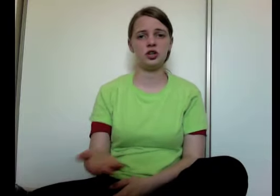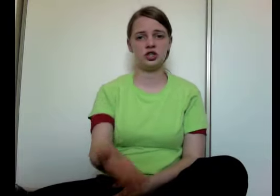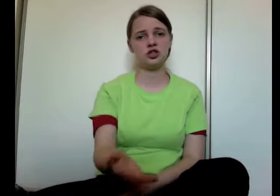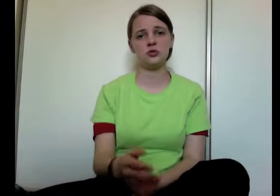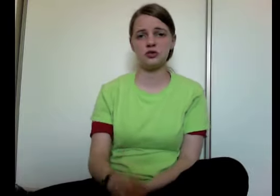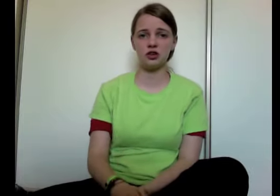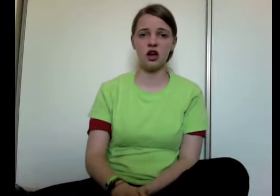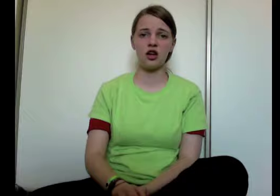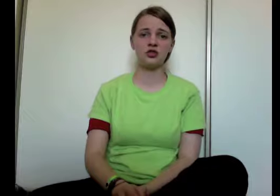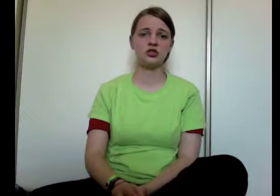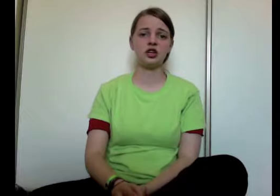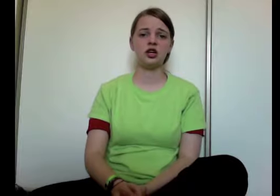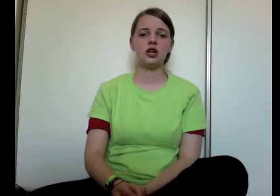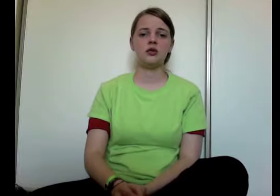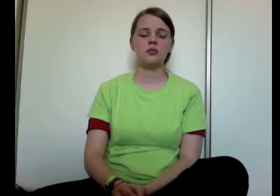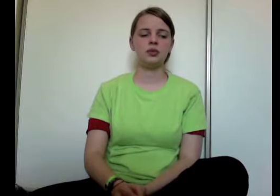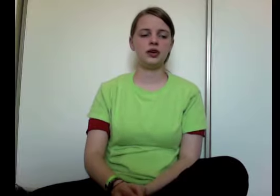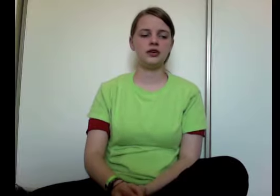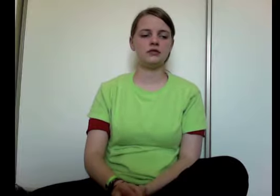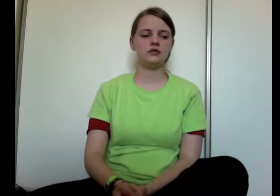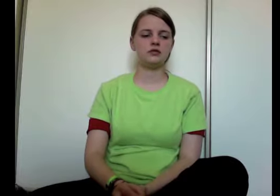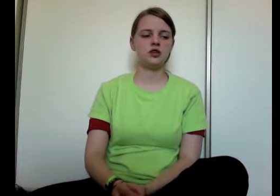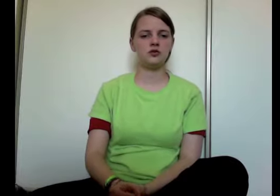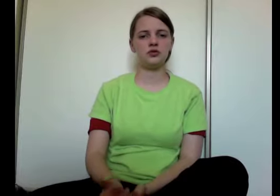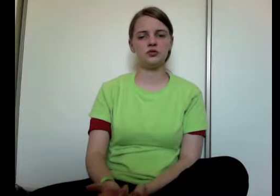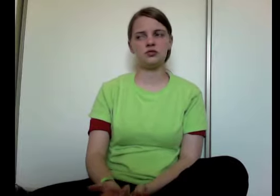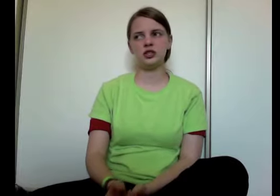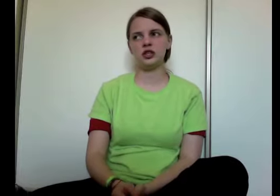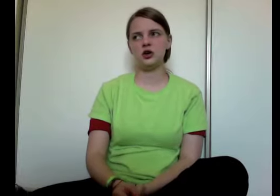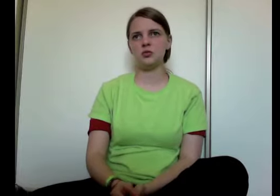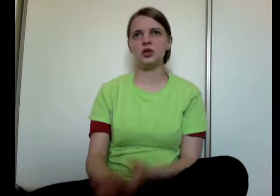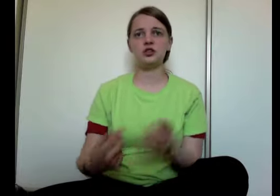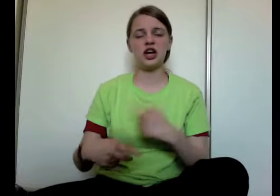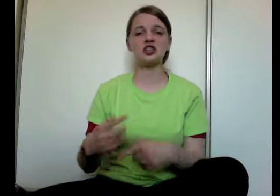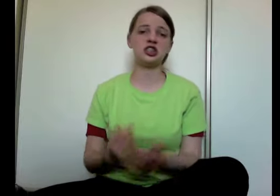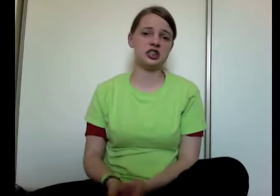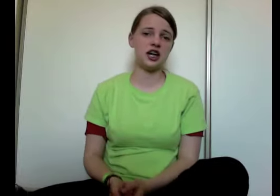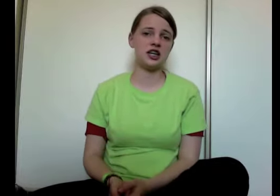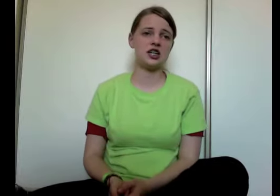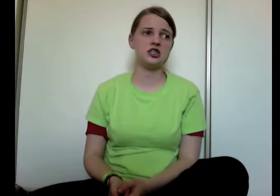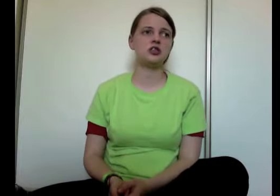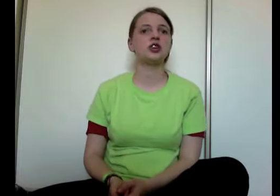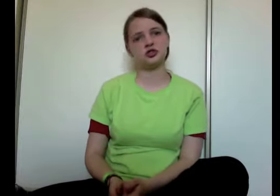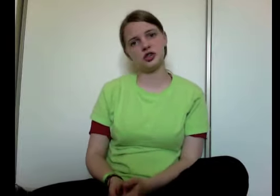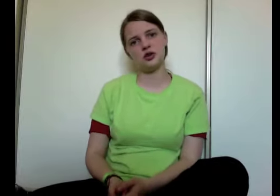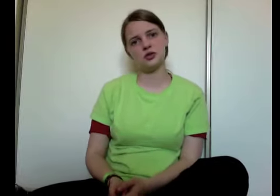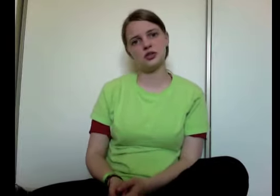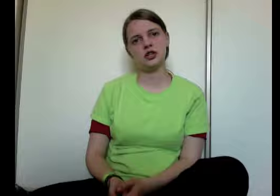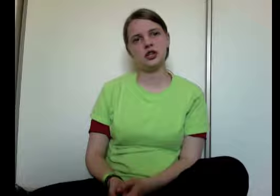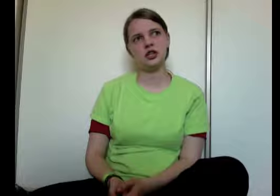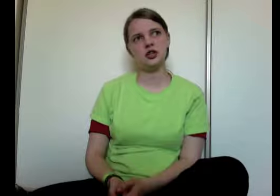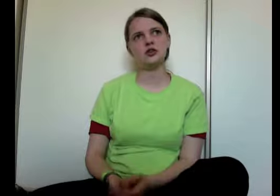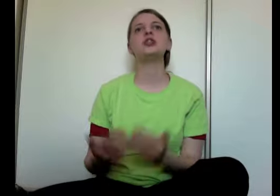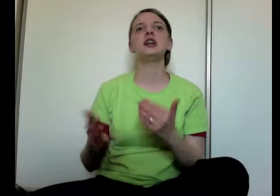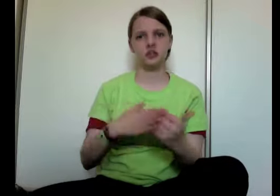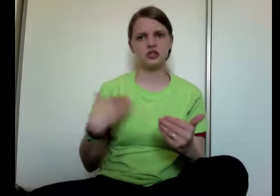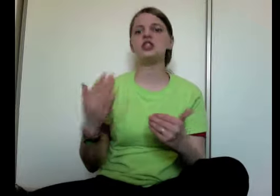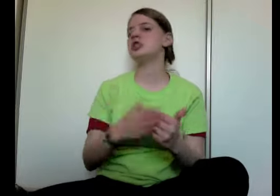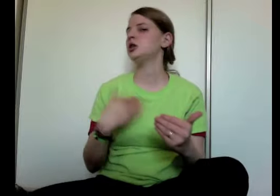in terms of gloss, but when you're actually signing it, it's either yes or no. Either yes, it's easy, or